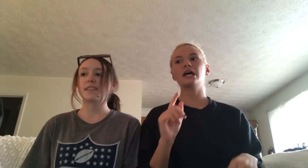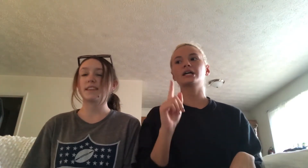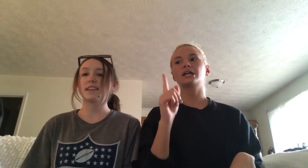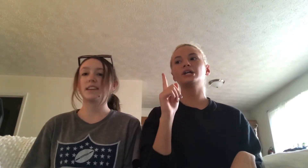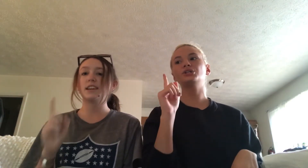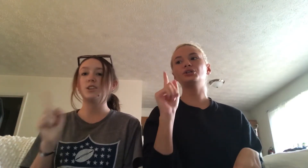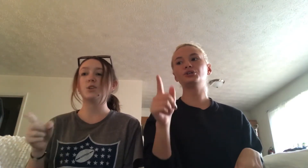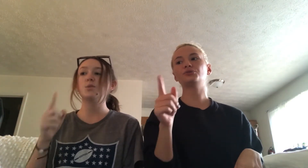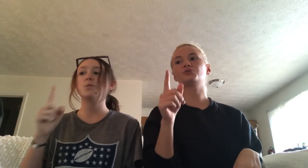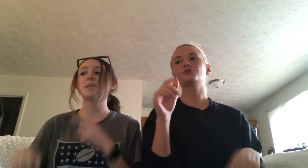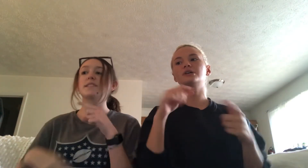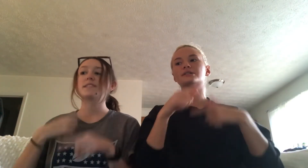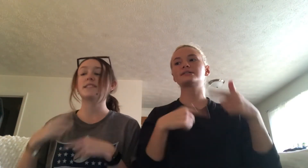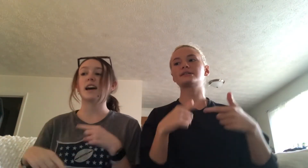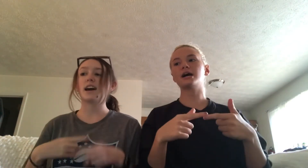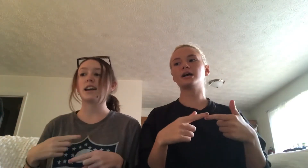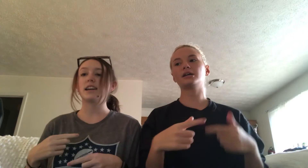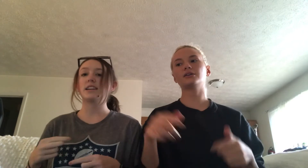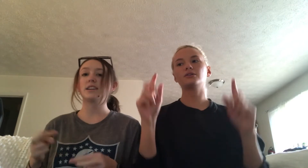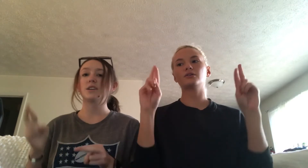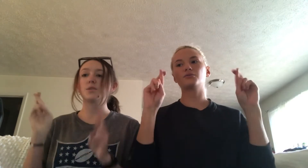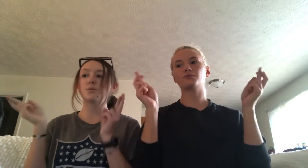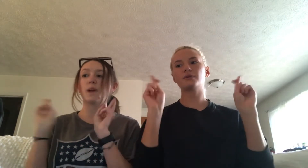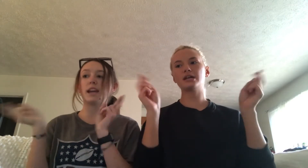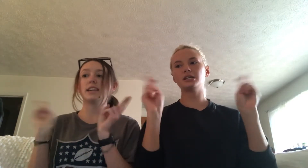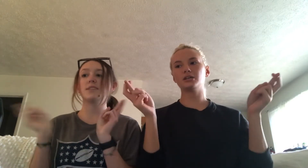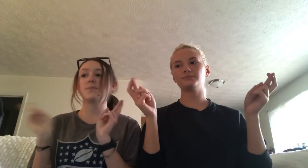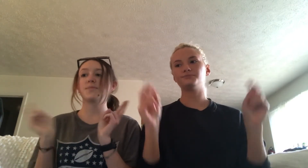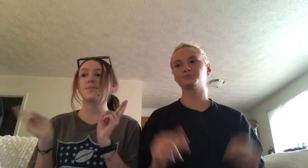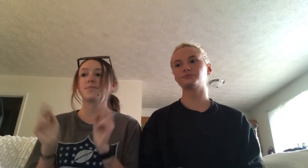Can you sign ready?